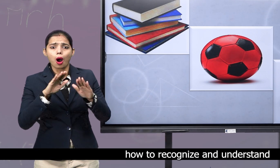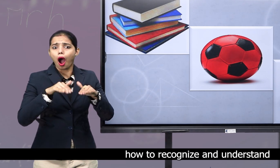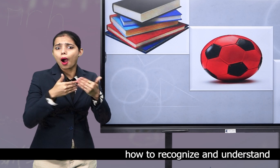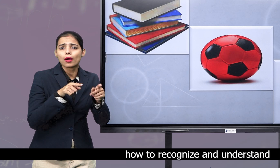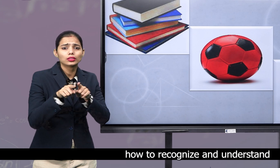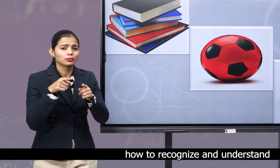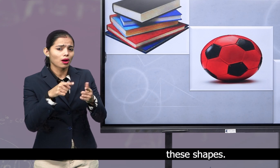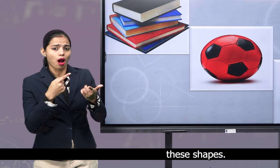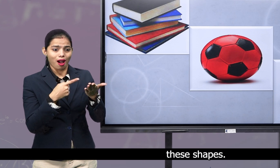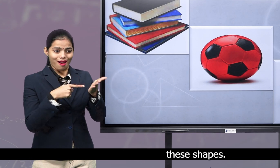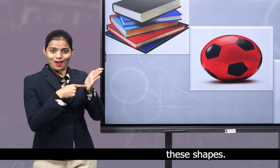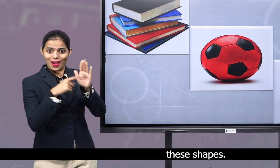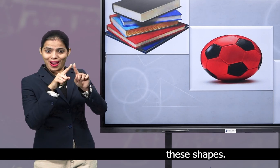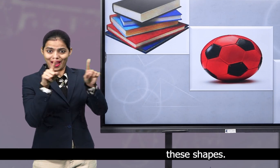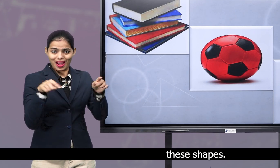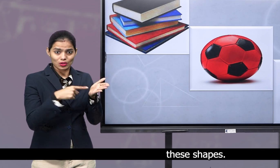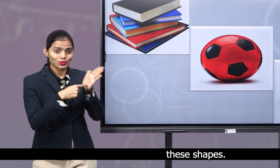and understand these shapes.